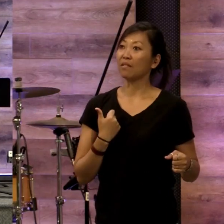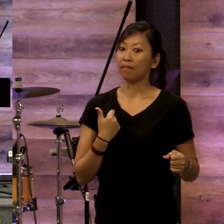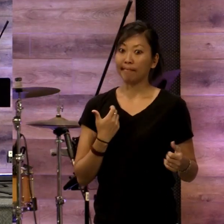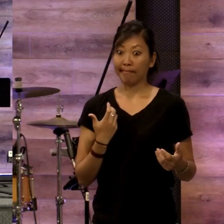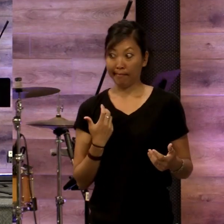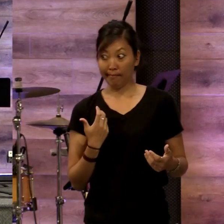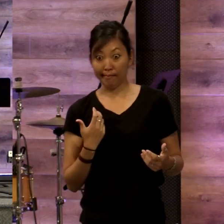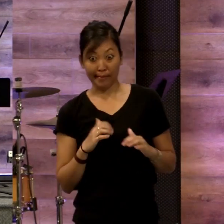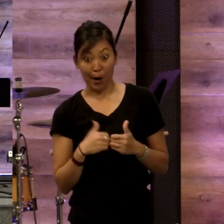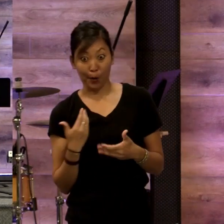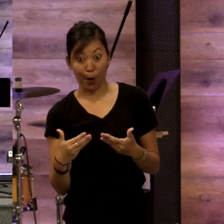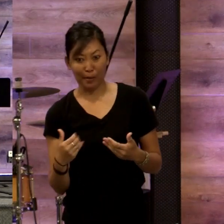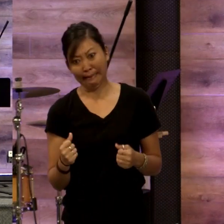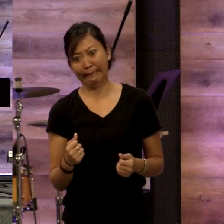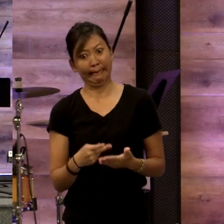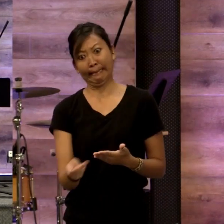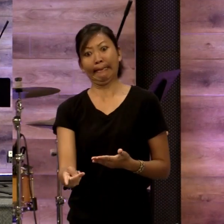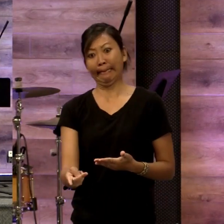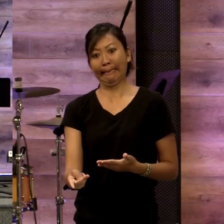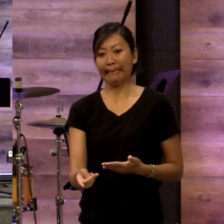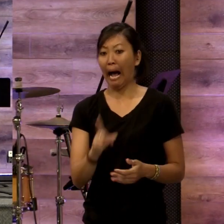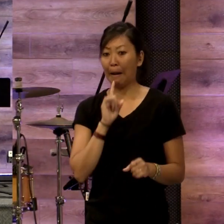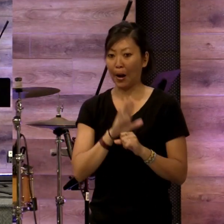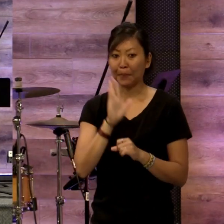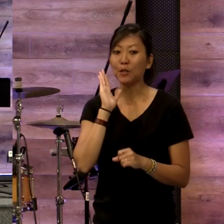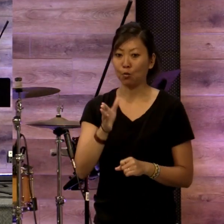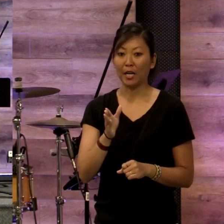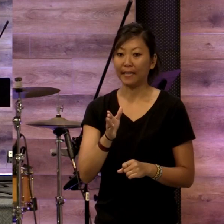go? Not very well, I can promise you.